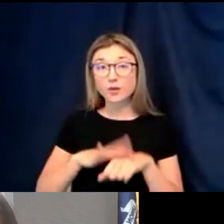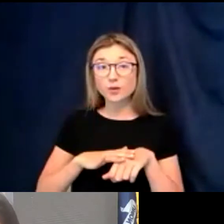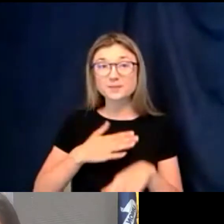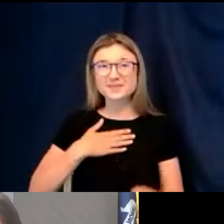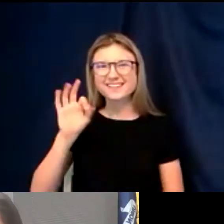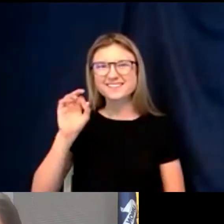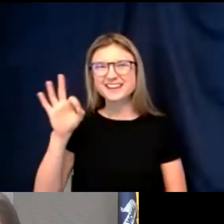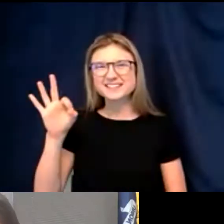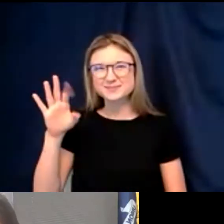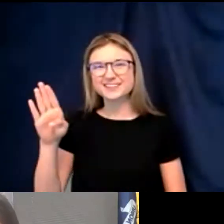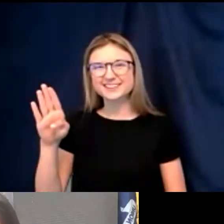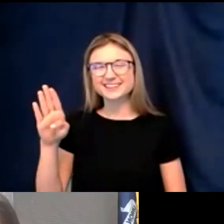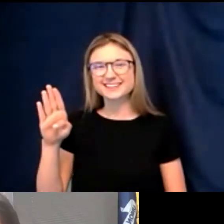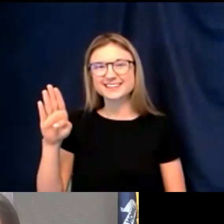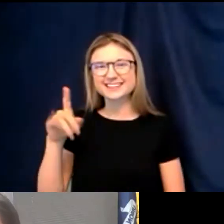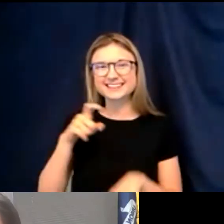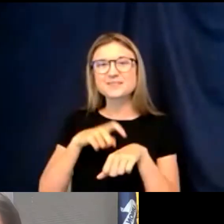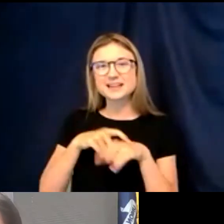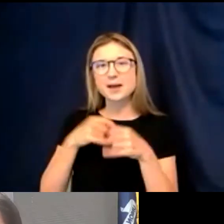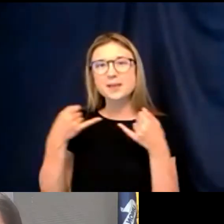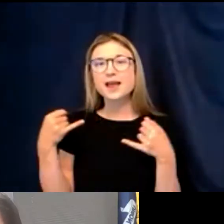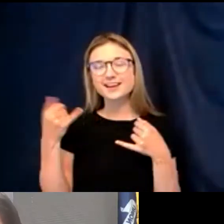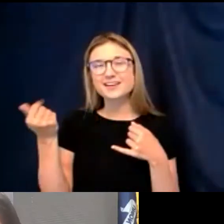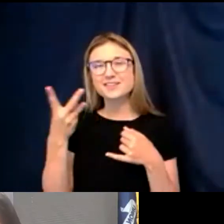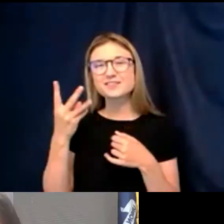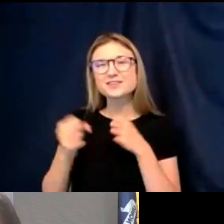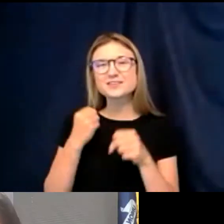Facebook timeline like a post from 3 years ago saying how